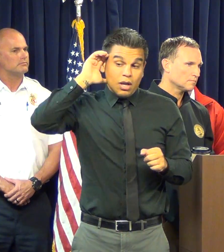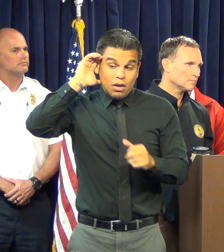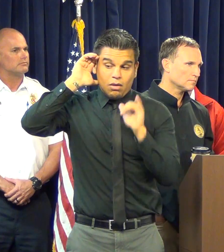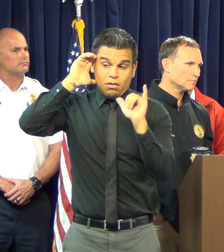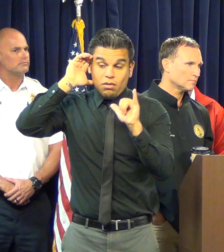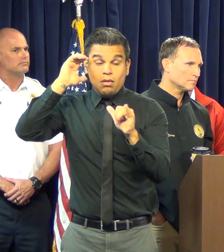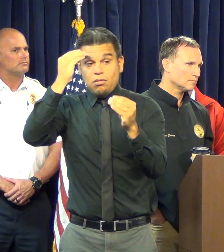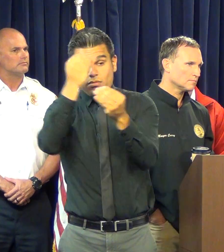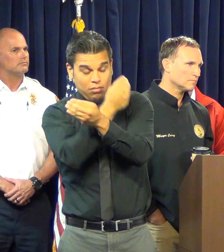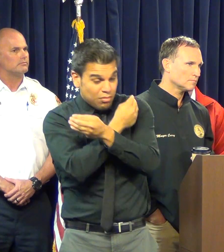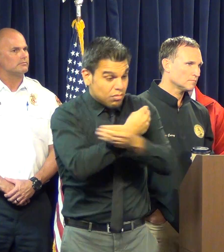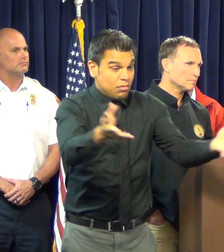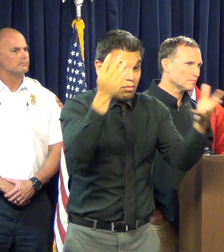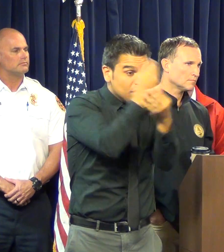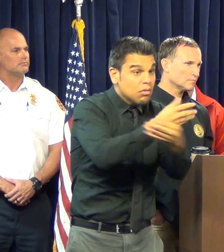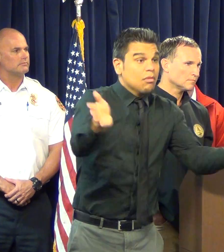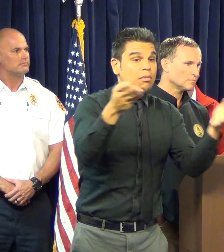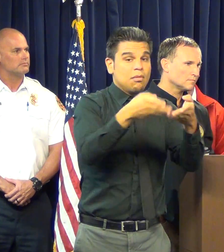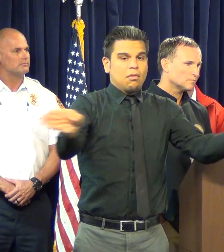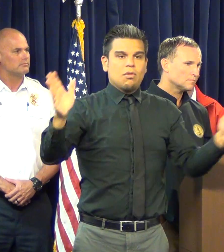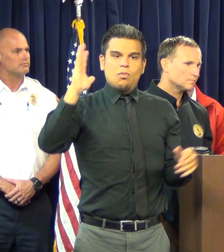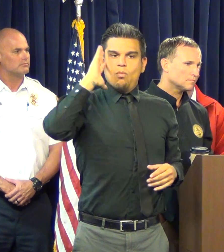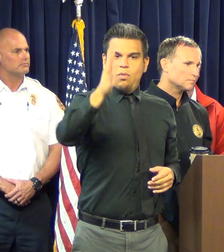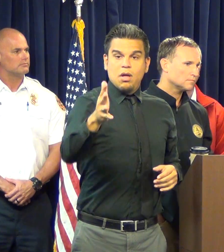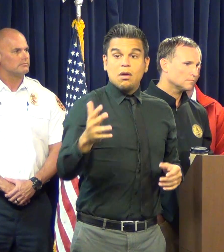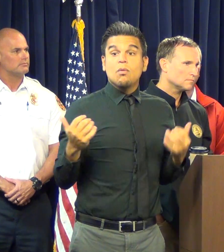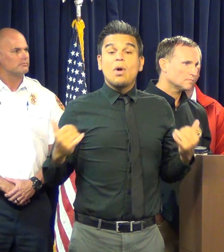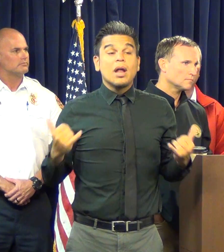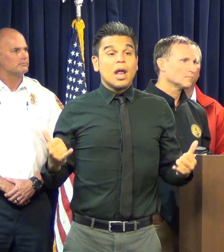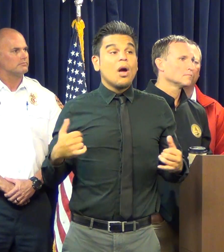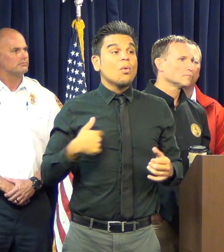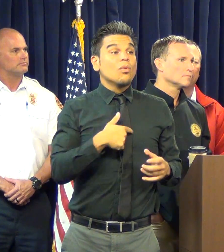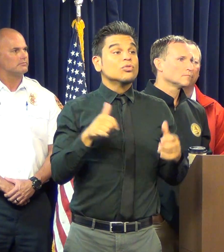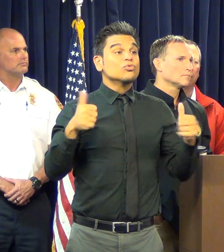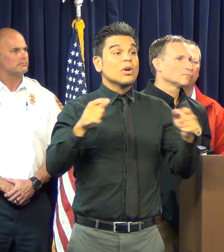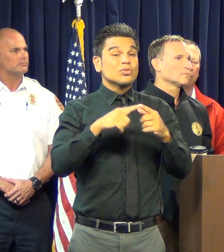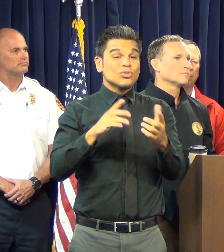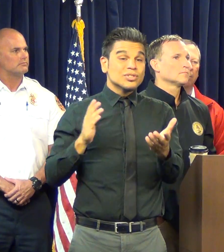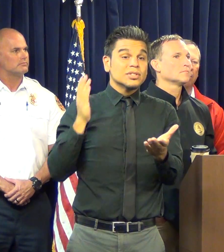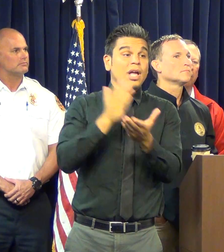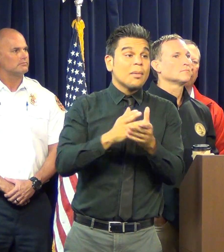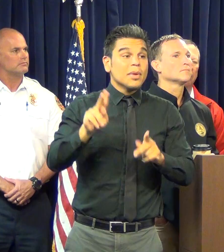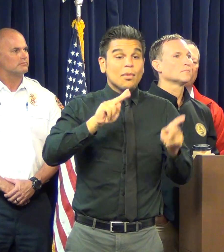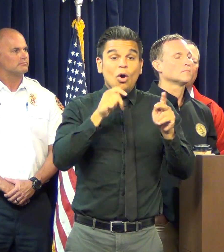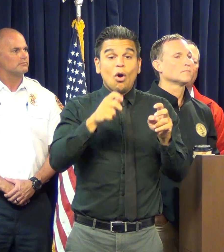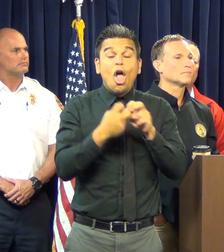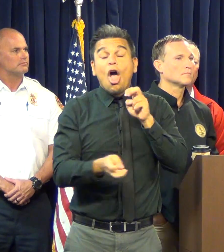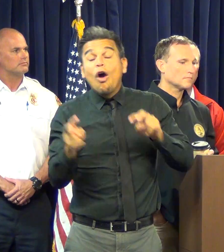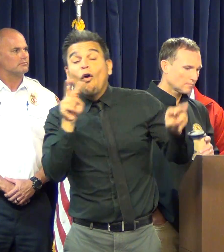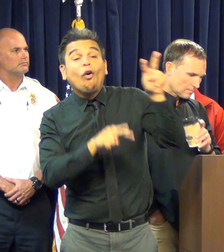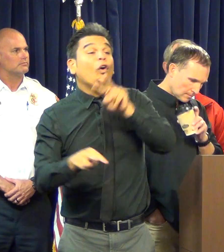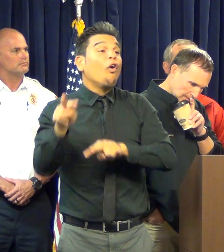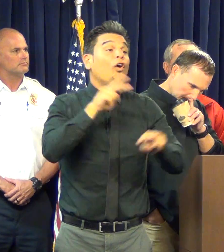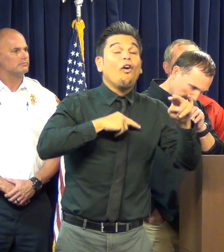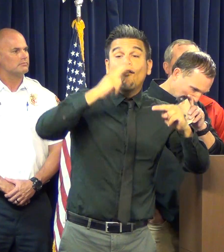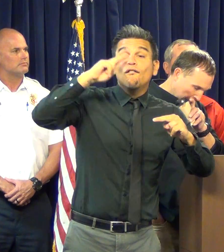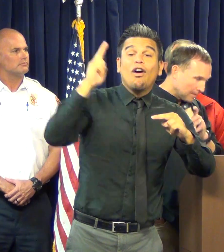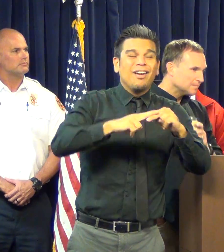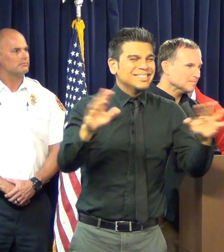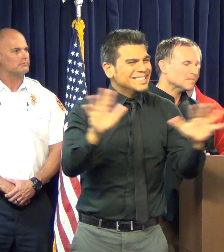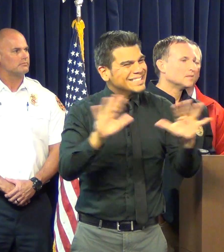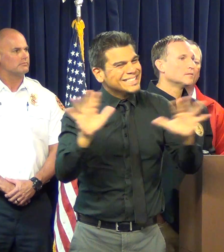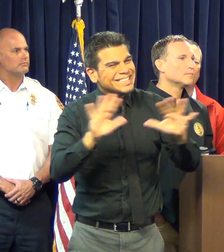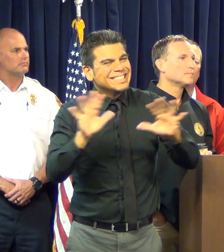will start that control back. What we're trying to control is sightseers and gawkers and those type of things. We want to get the people who live in those